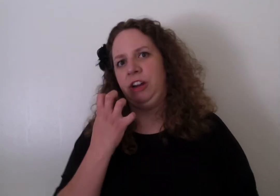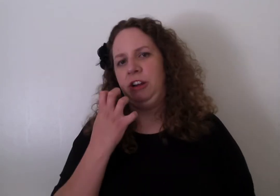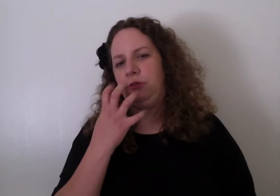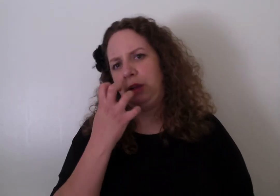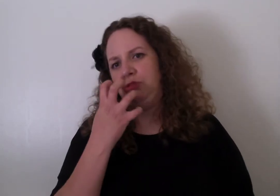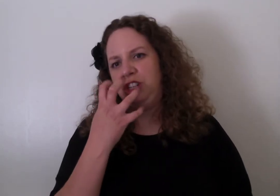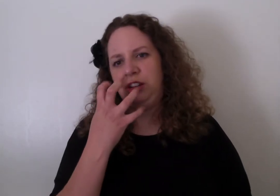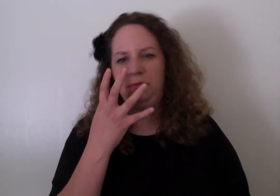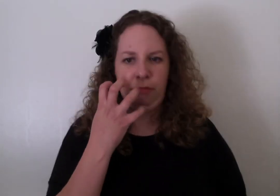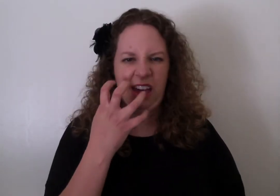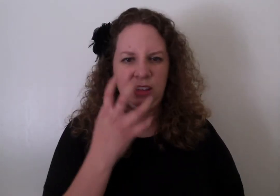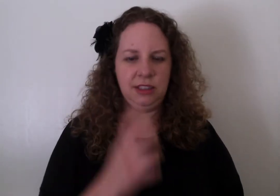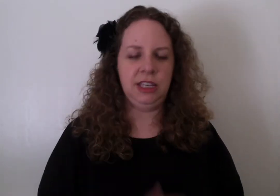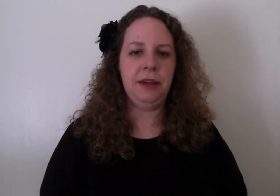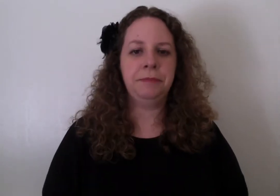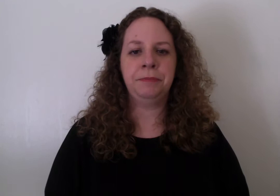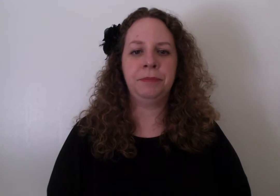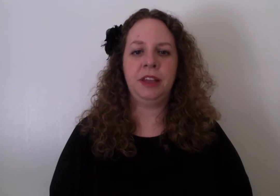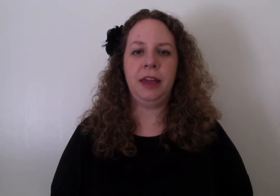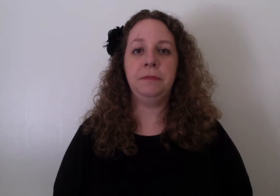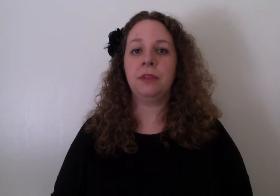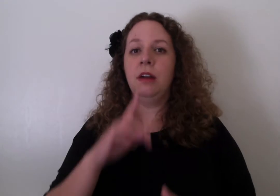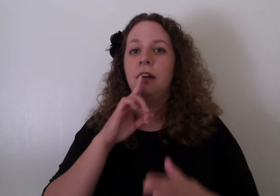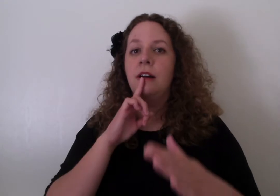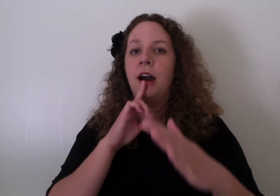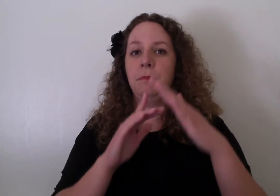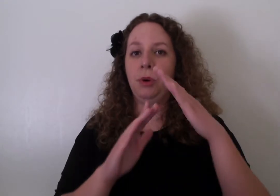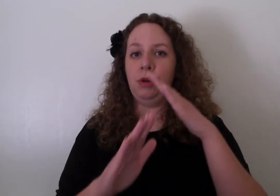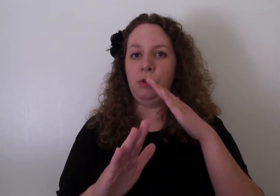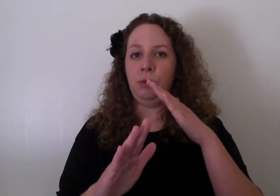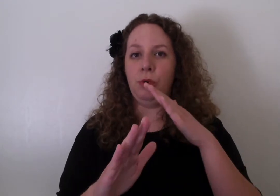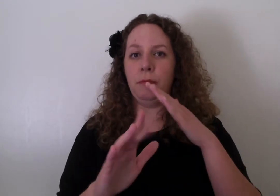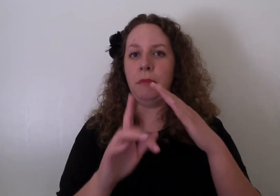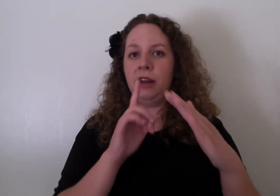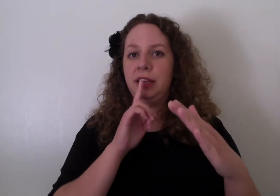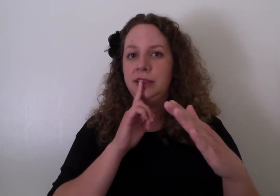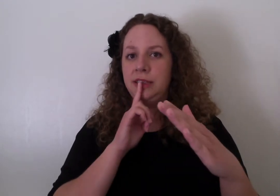very grouchy or mad today. Okay. Humble or modest,